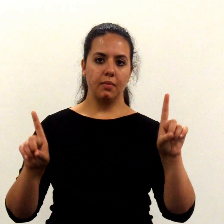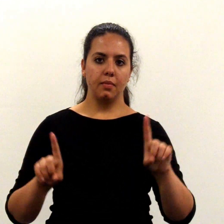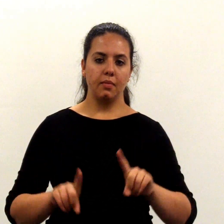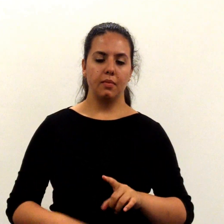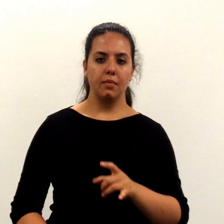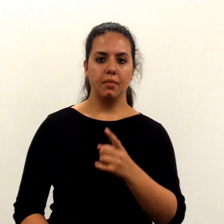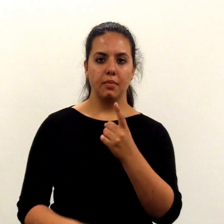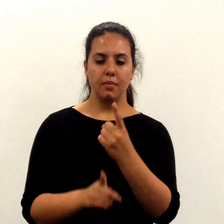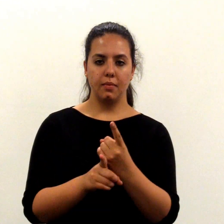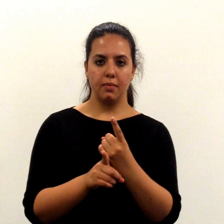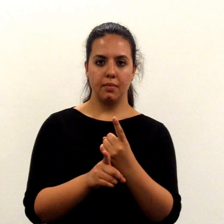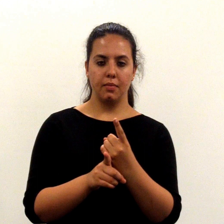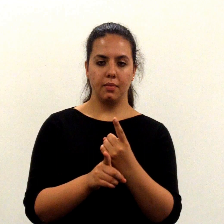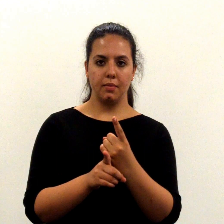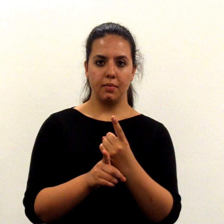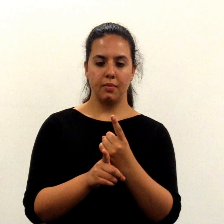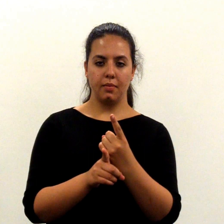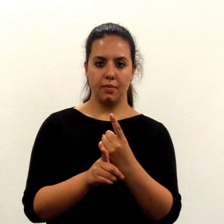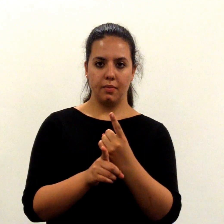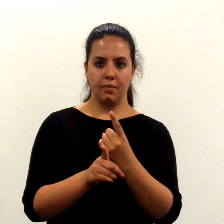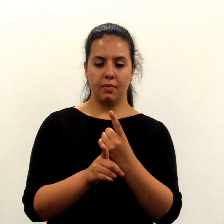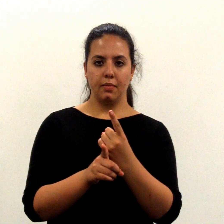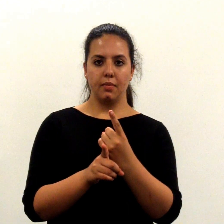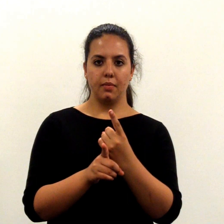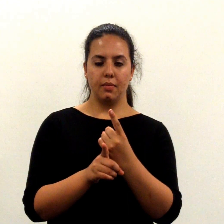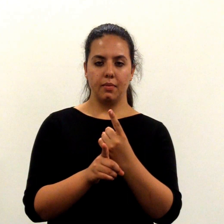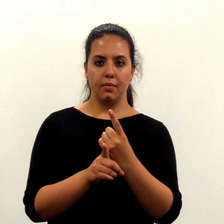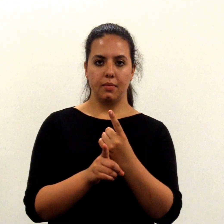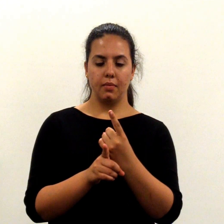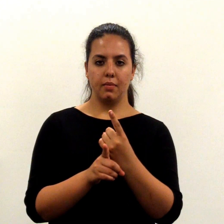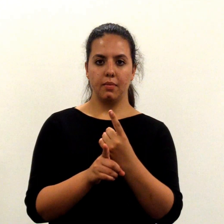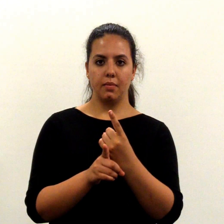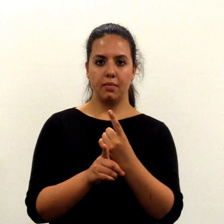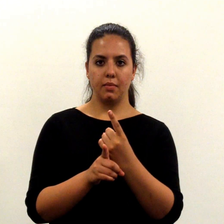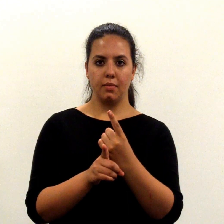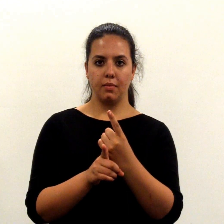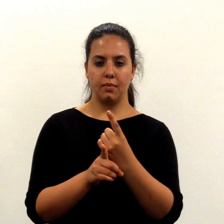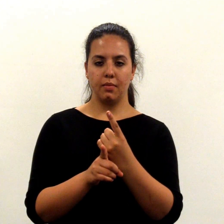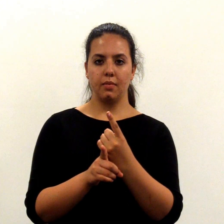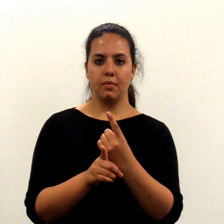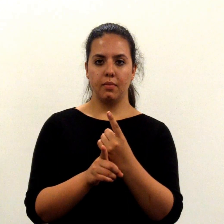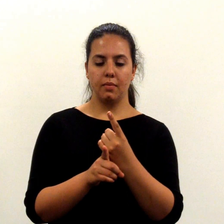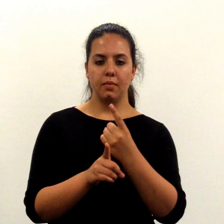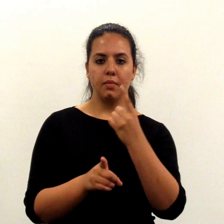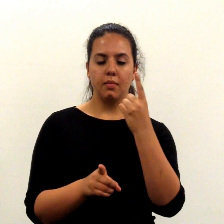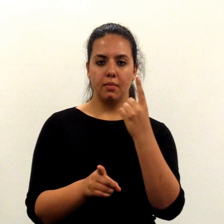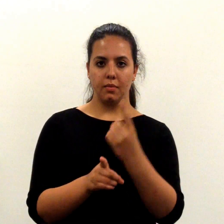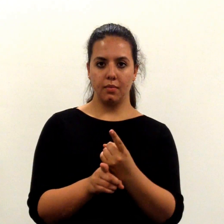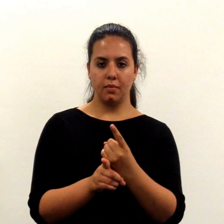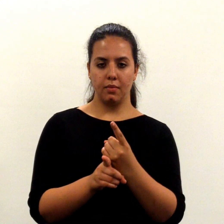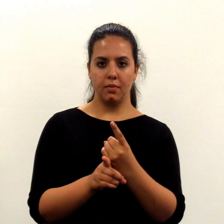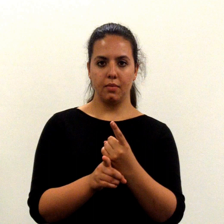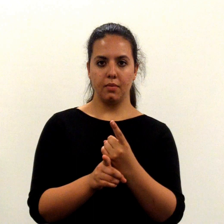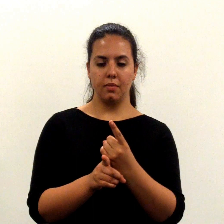Right, like in being correct, not right and left, or not in having the right to something. This is in being correct,